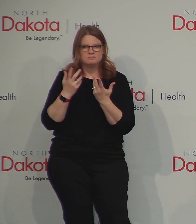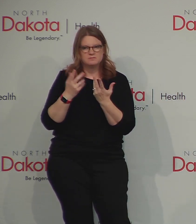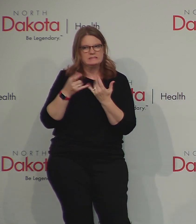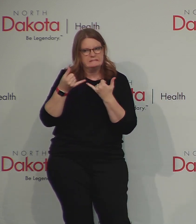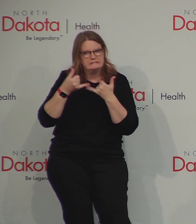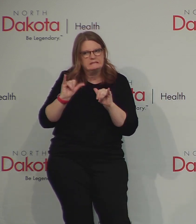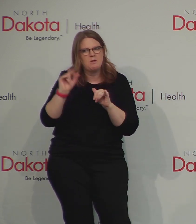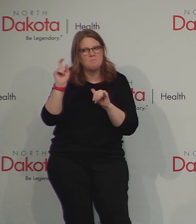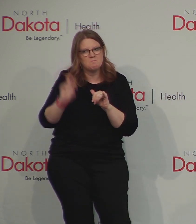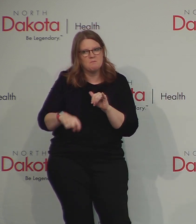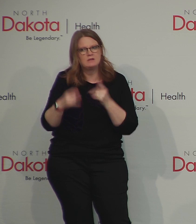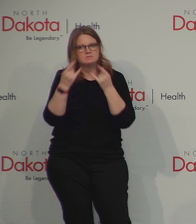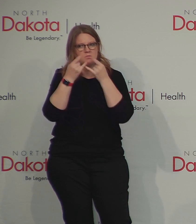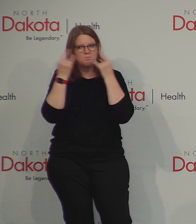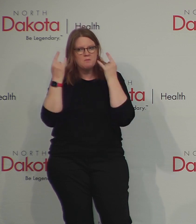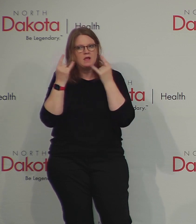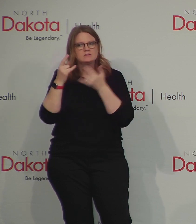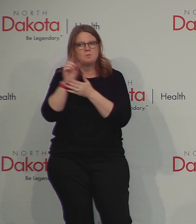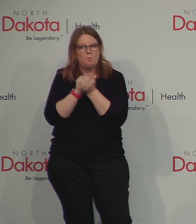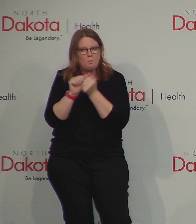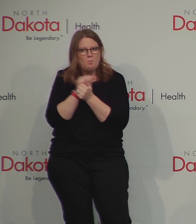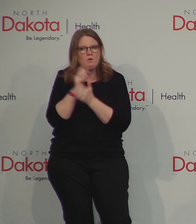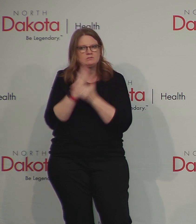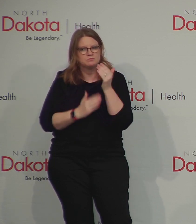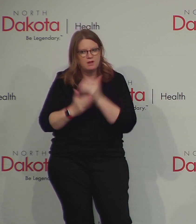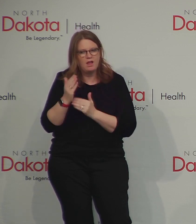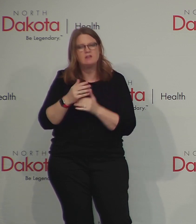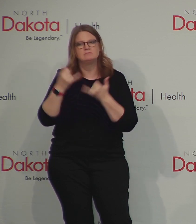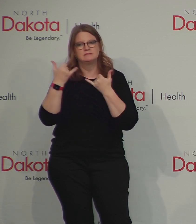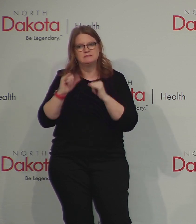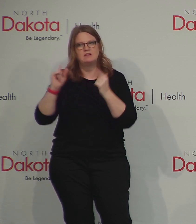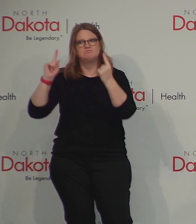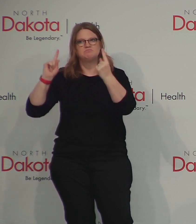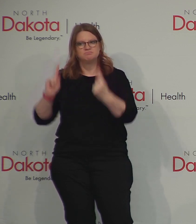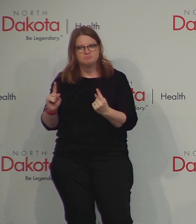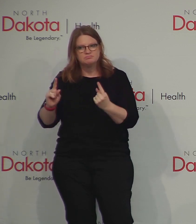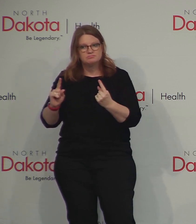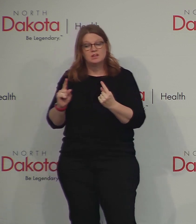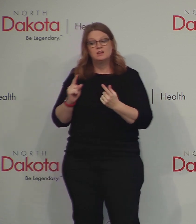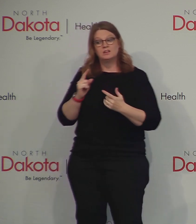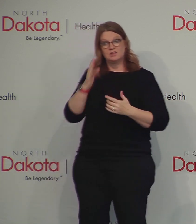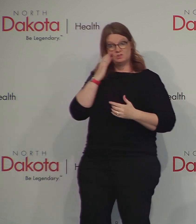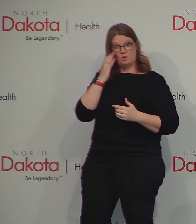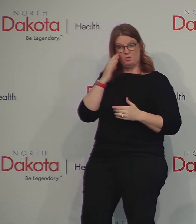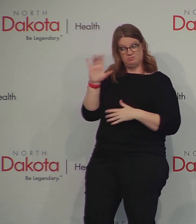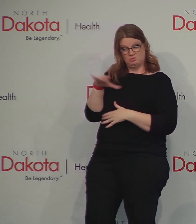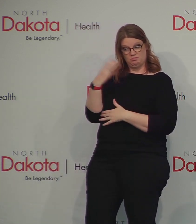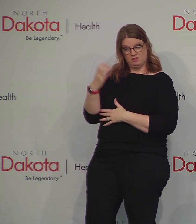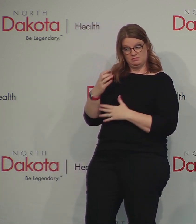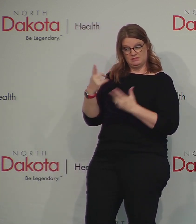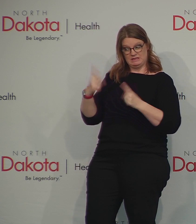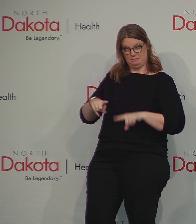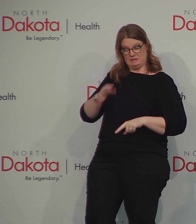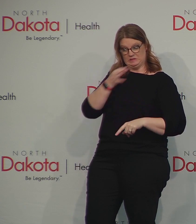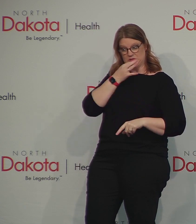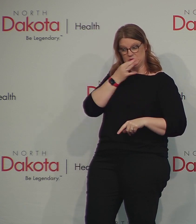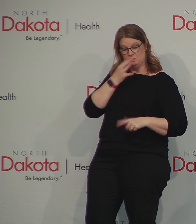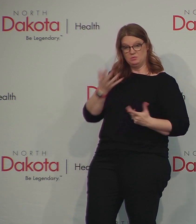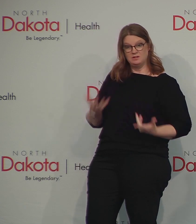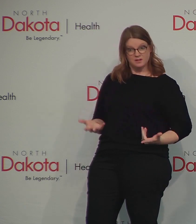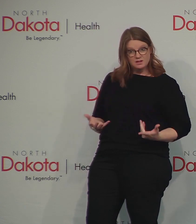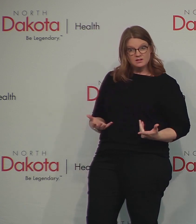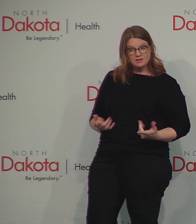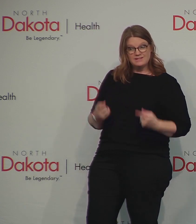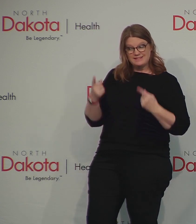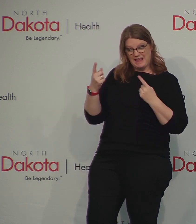avoiding large gatherings, particularly as the holidays coming up, because transmission can occur in your home, around